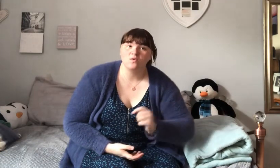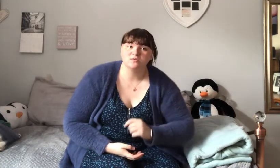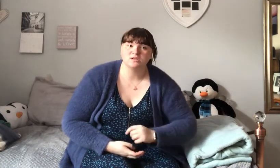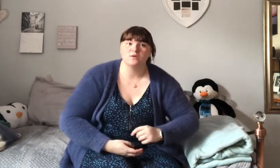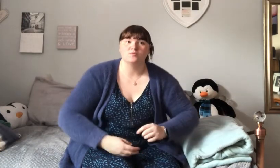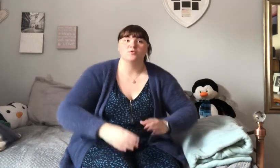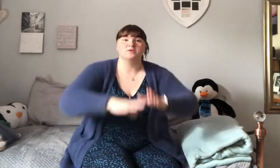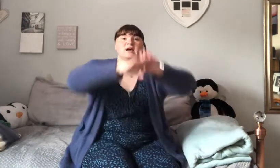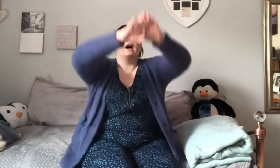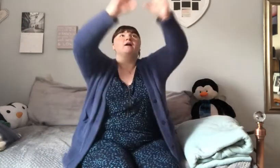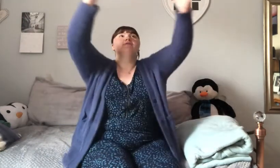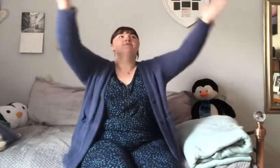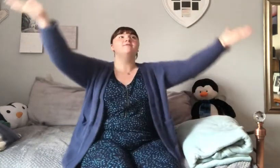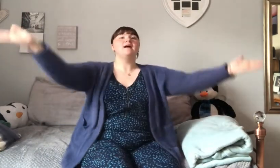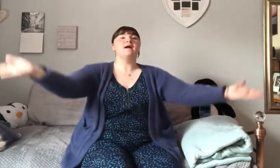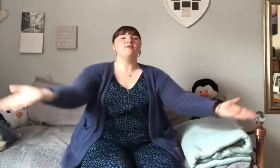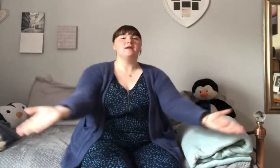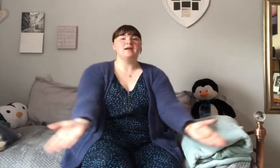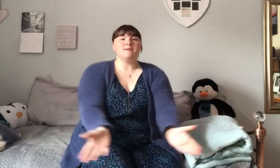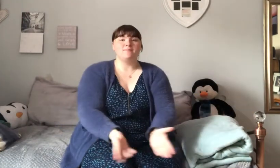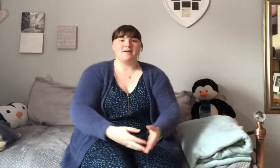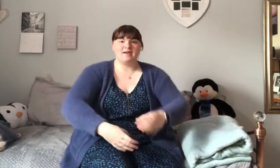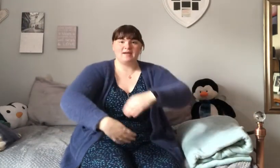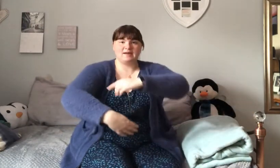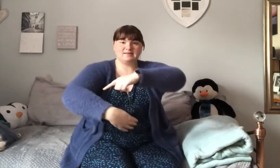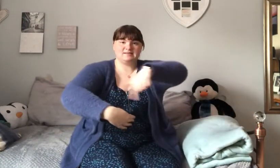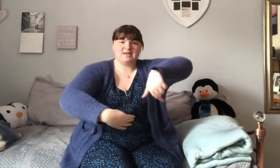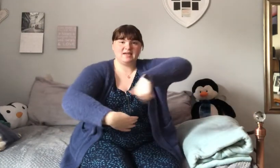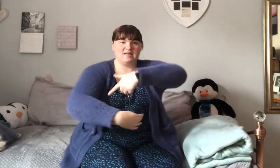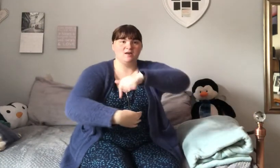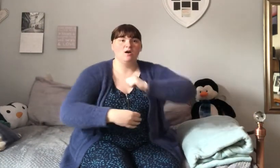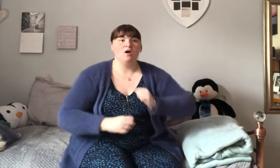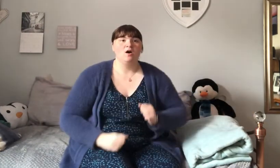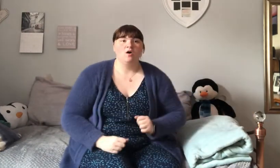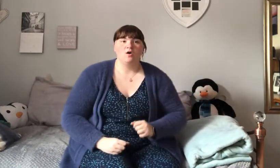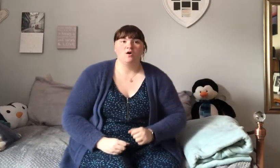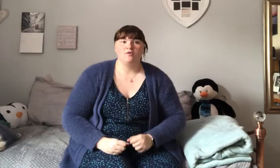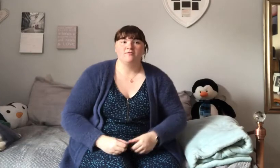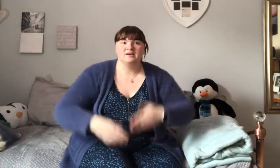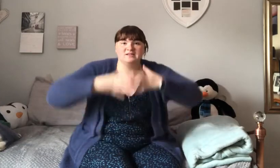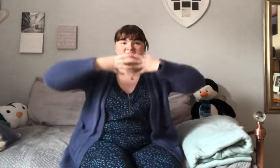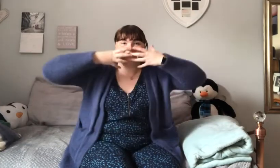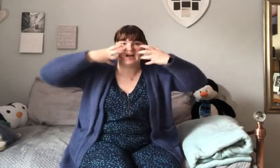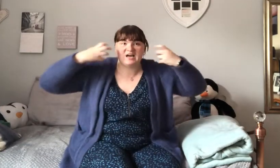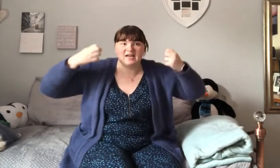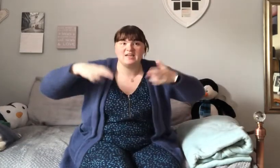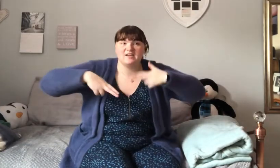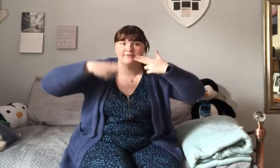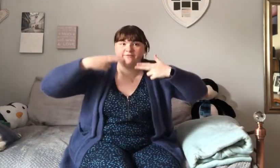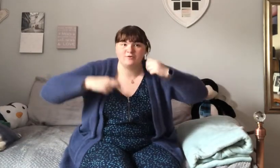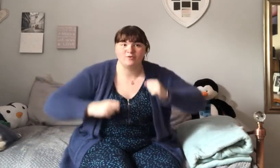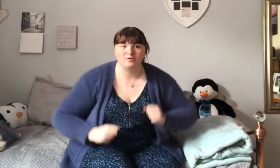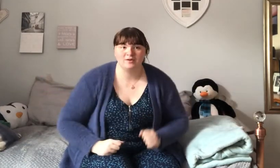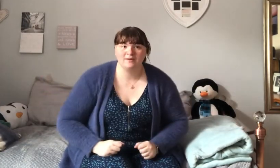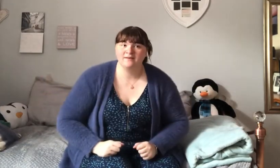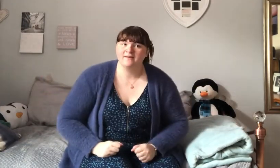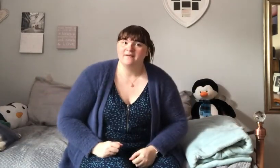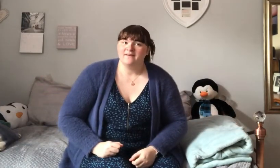also brought a very big tin of tiger food